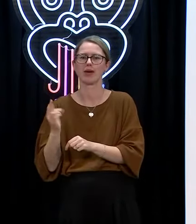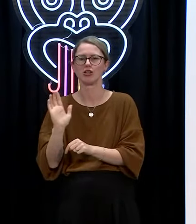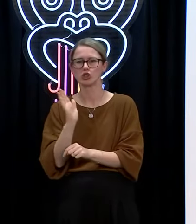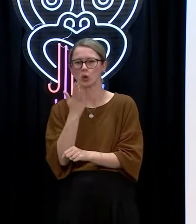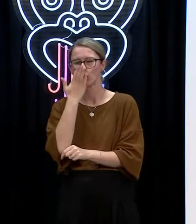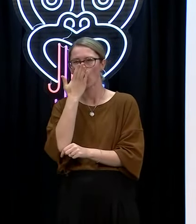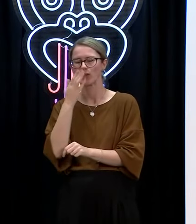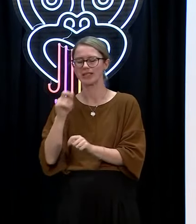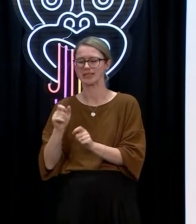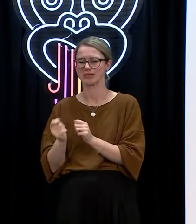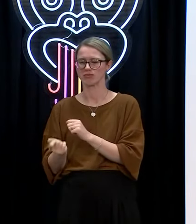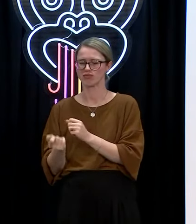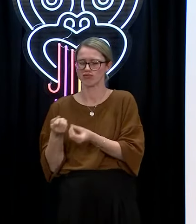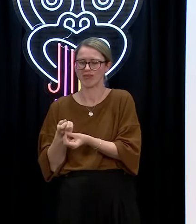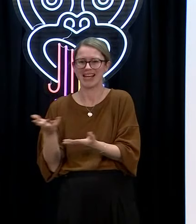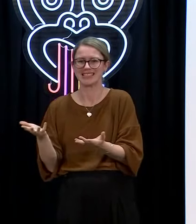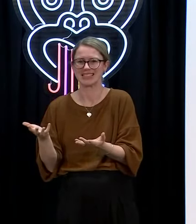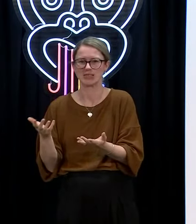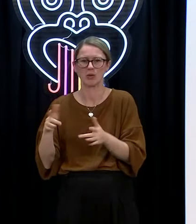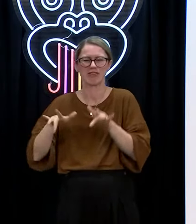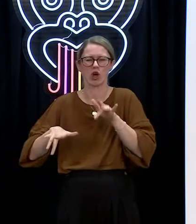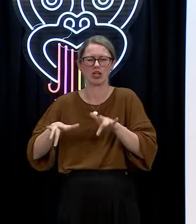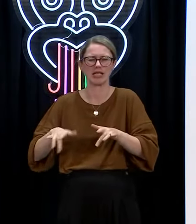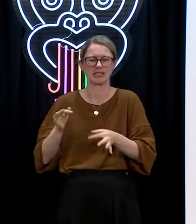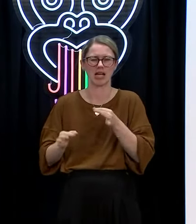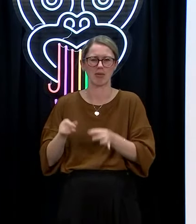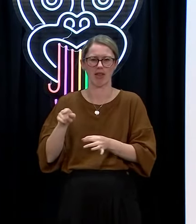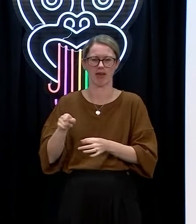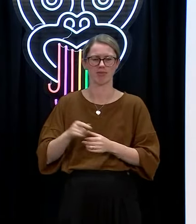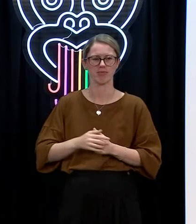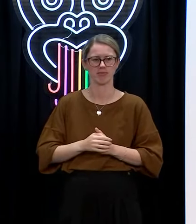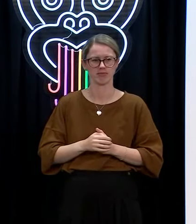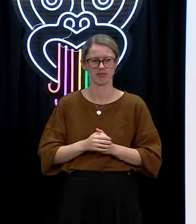notice vouchers, for example. Decision hasn't been taken on that yet.